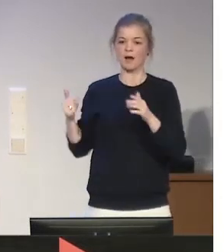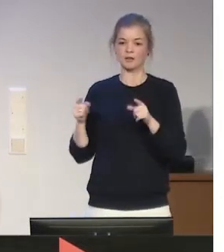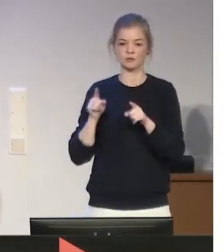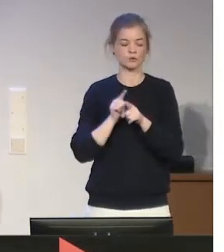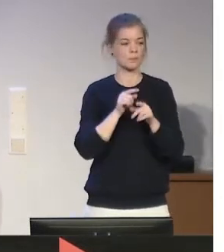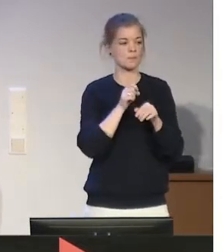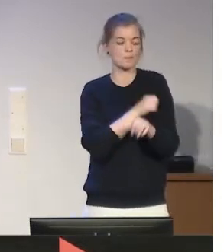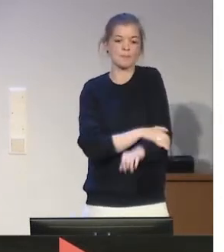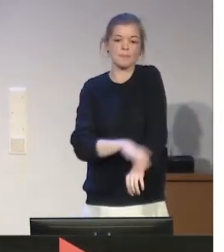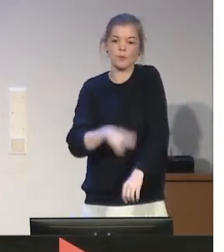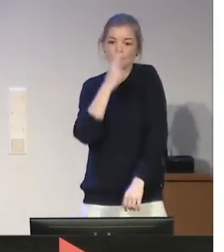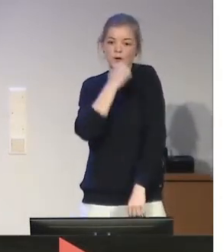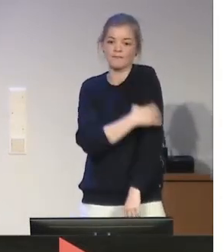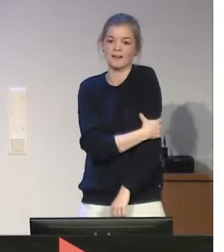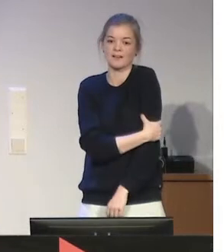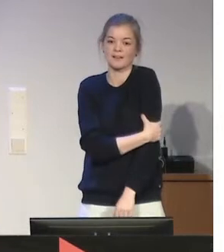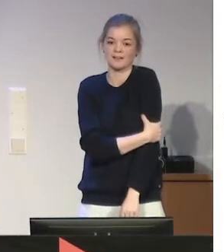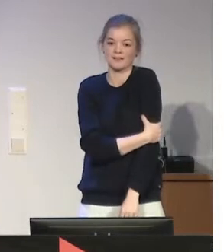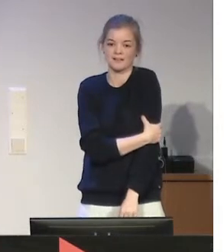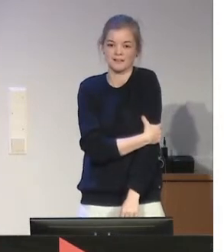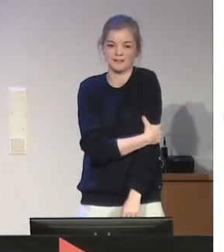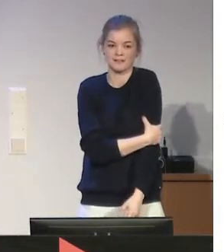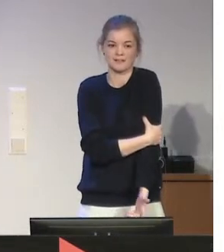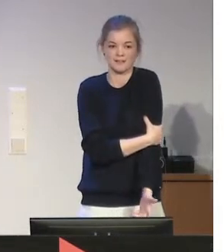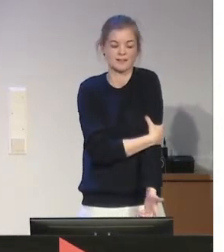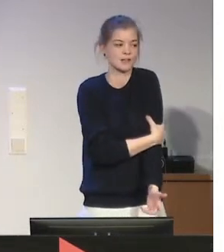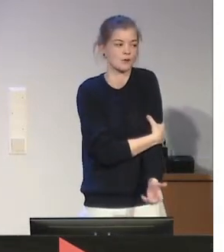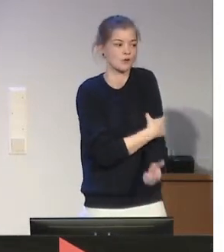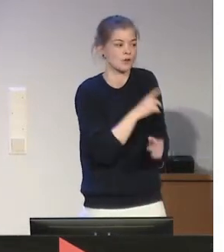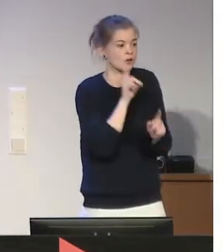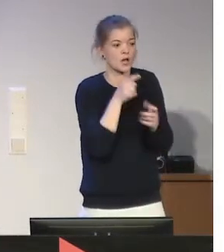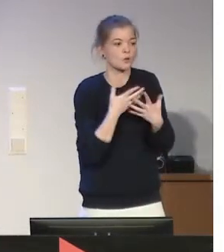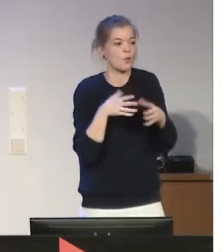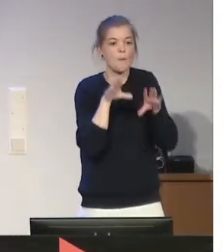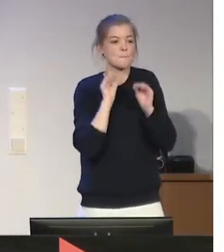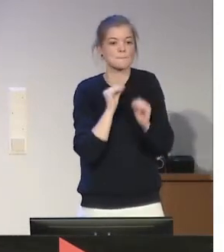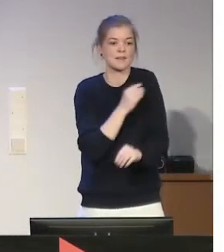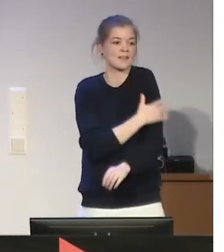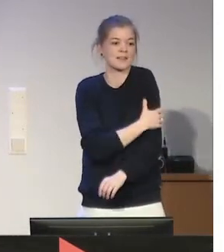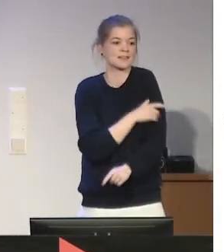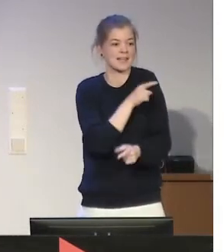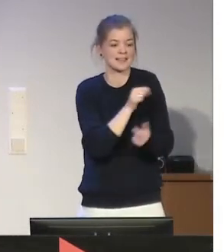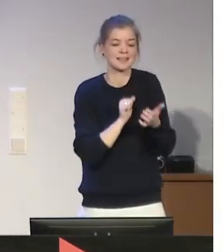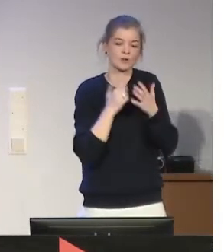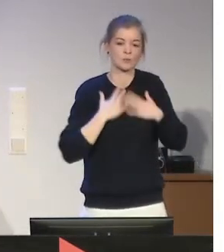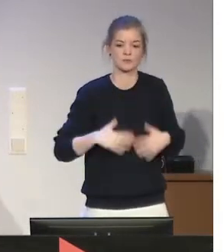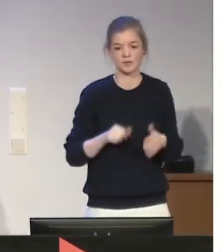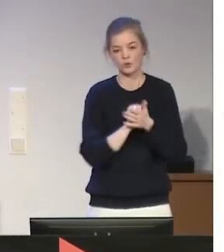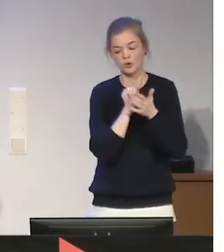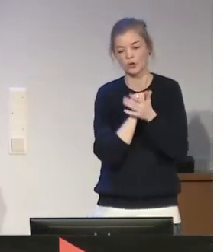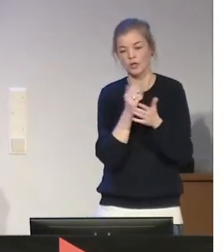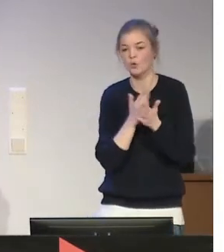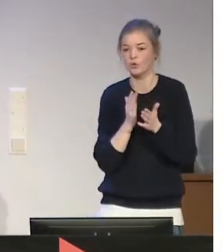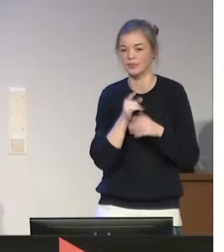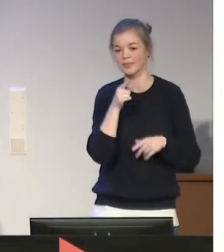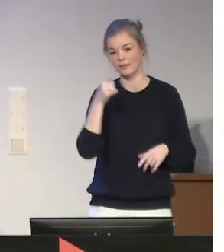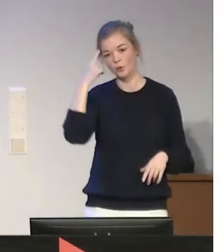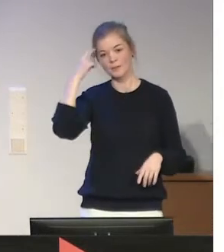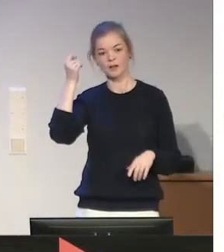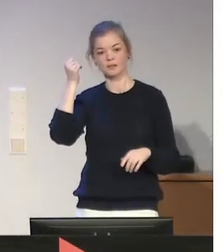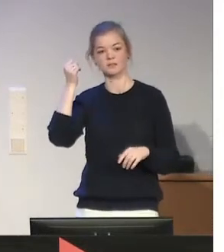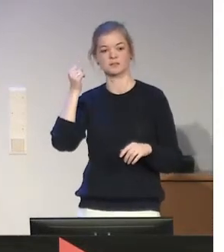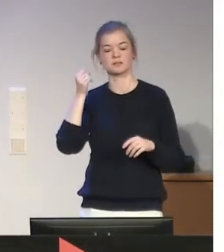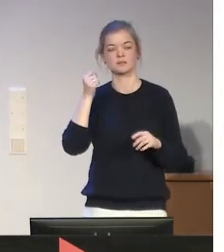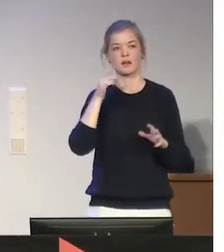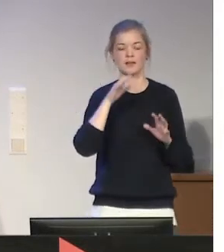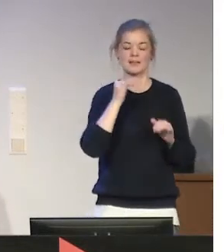you have to know the story. You have to have some background to be able to understand what he was talking about. So you will not understand it only from the sign